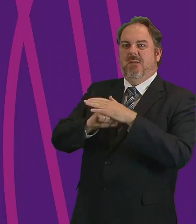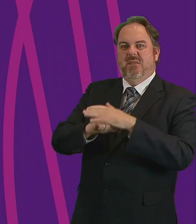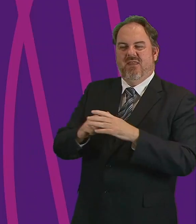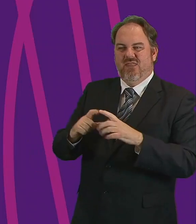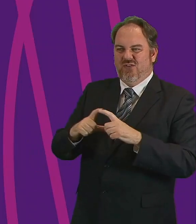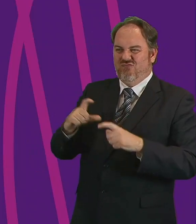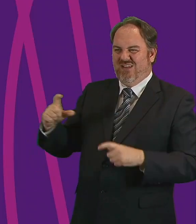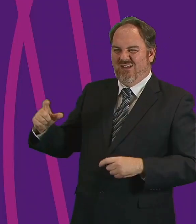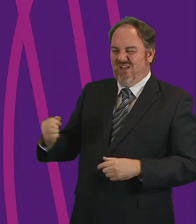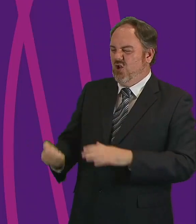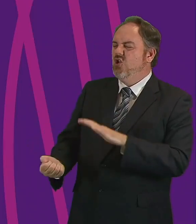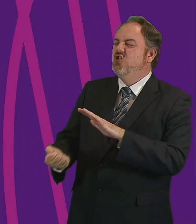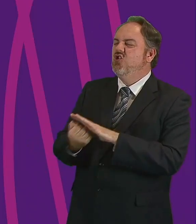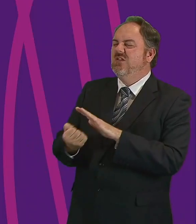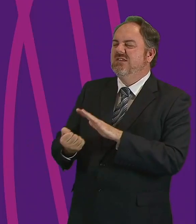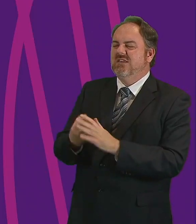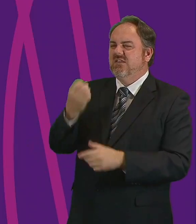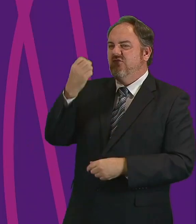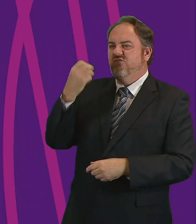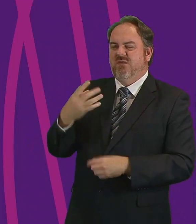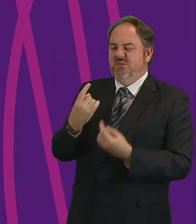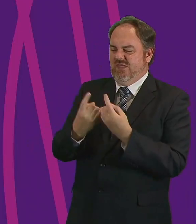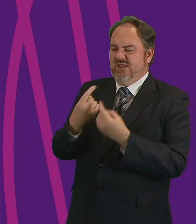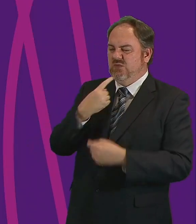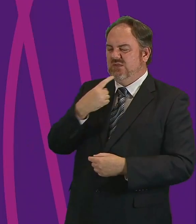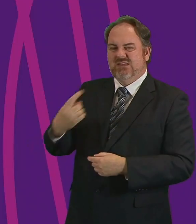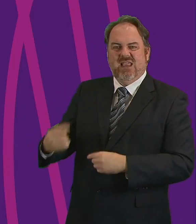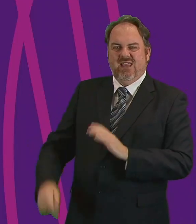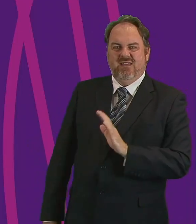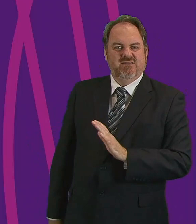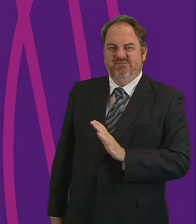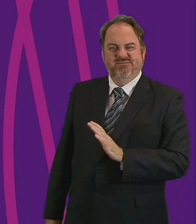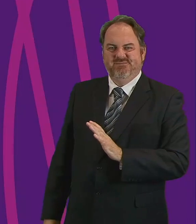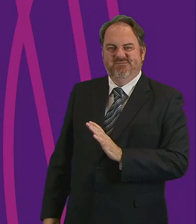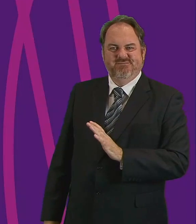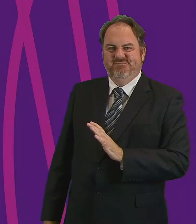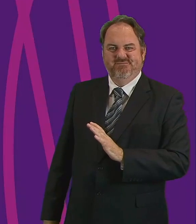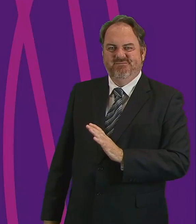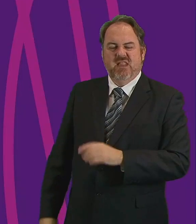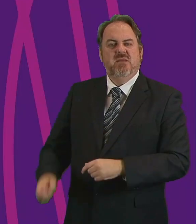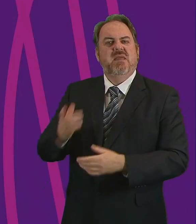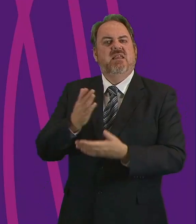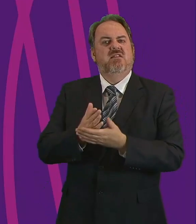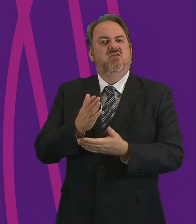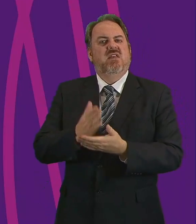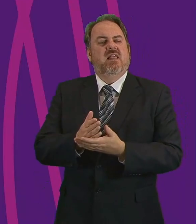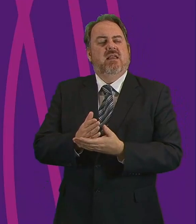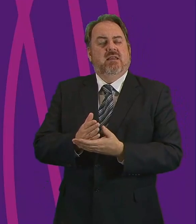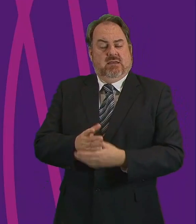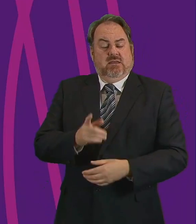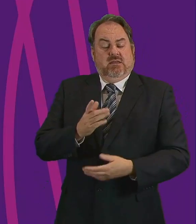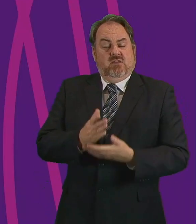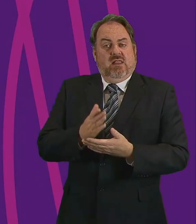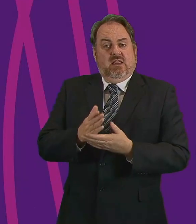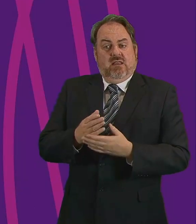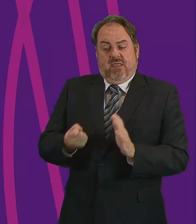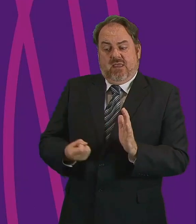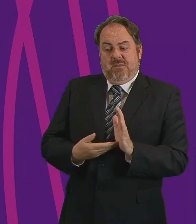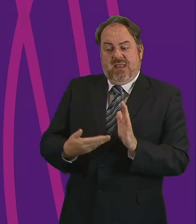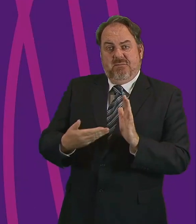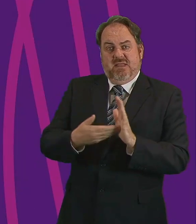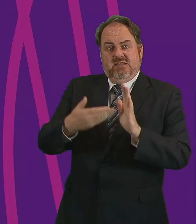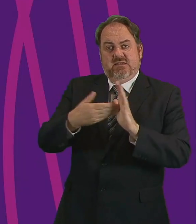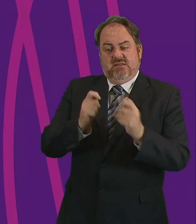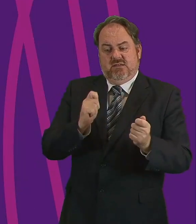to move on, Presiding Officer, to talk about the elements raised in my own amendment, because there are further steps